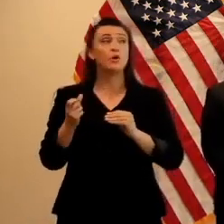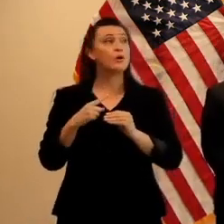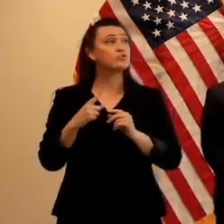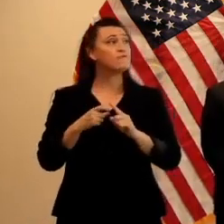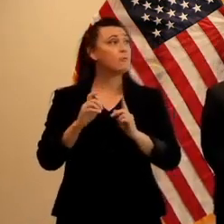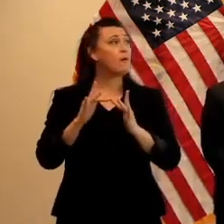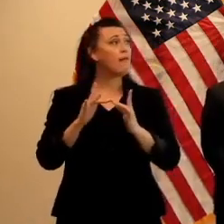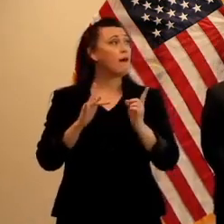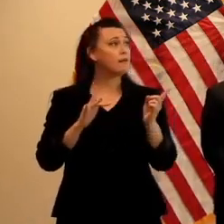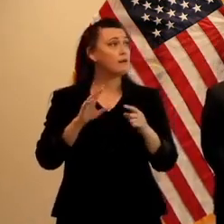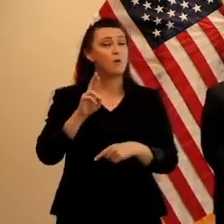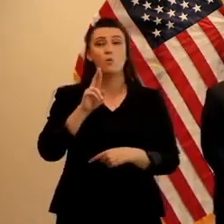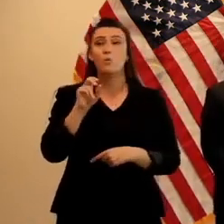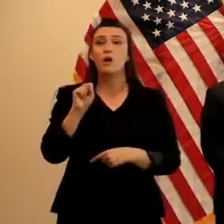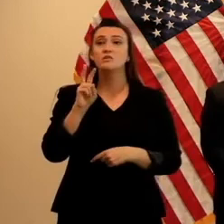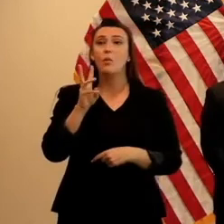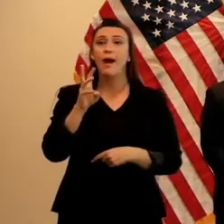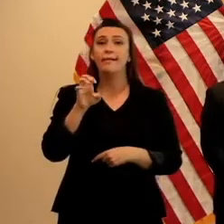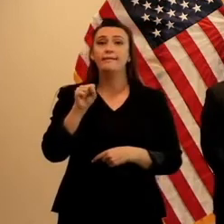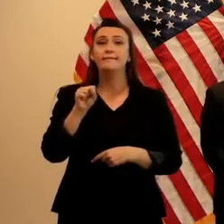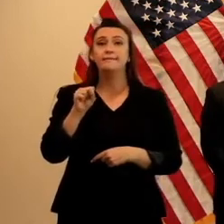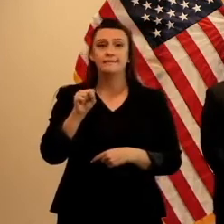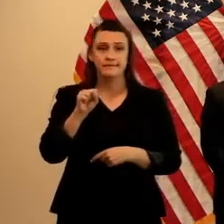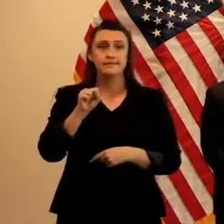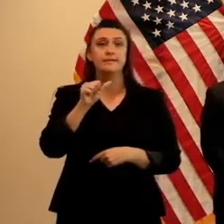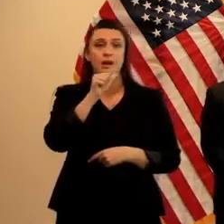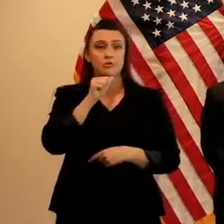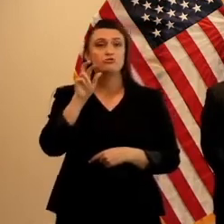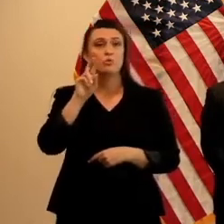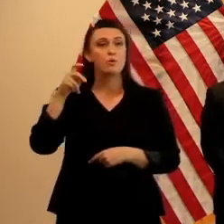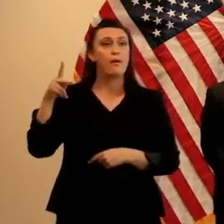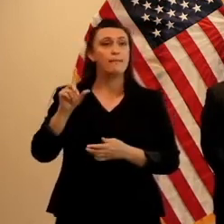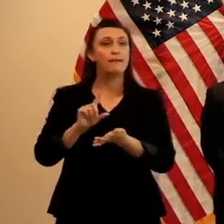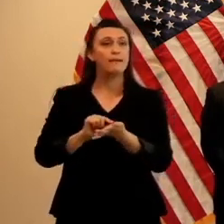Russ Wiles from the Arizona Republic. Go ahead, Russ.